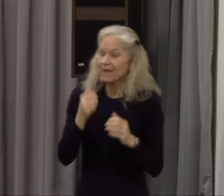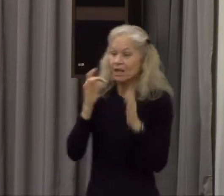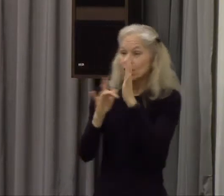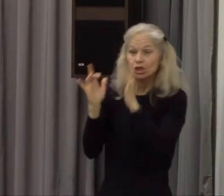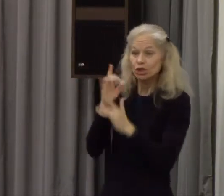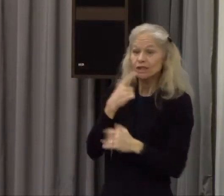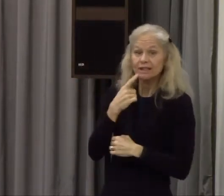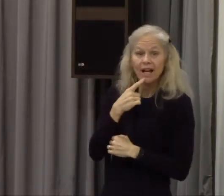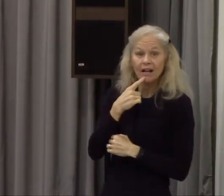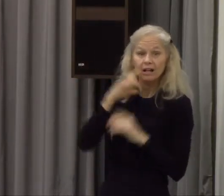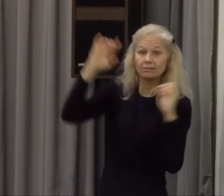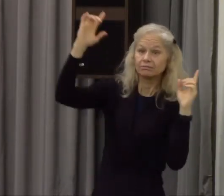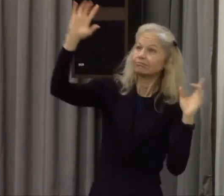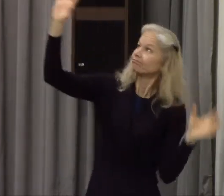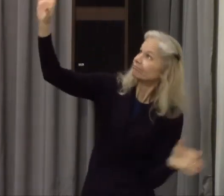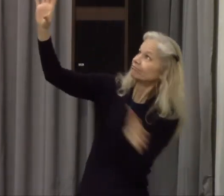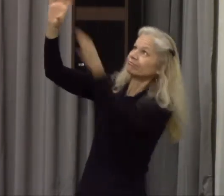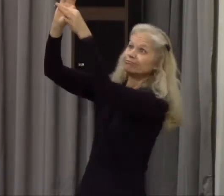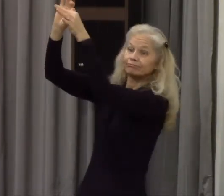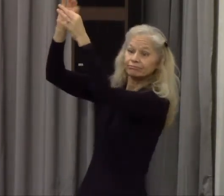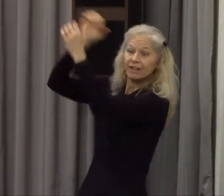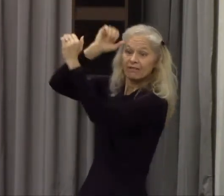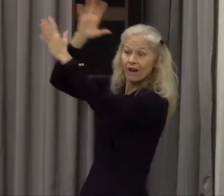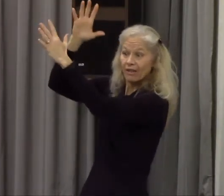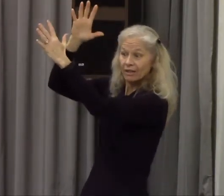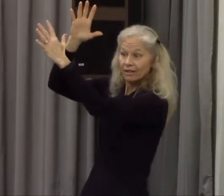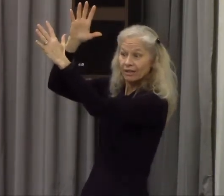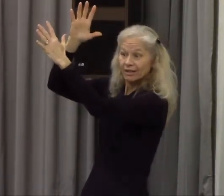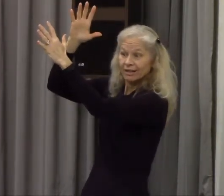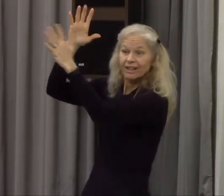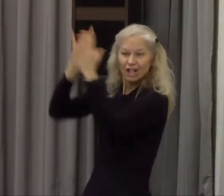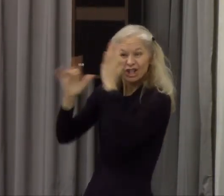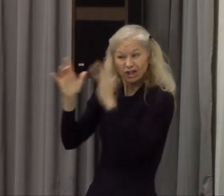Some have wondered, the Bible says about Simeon.